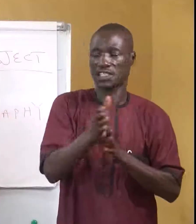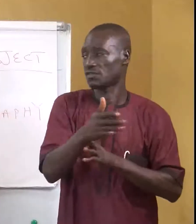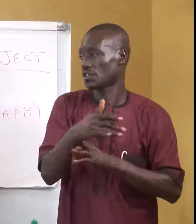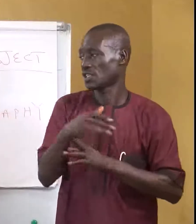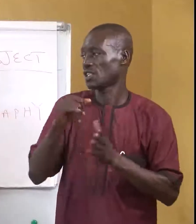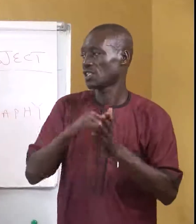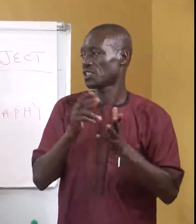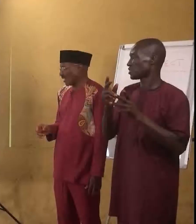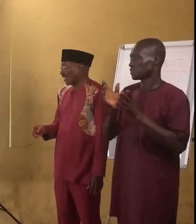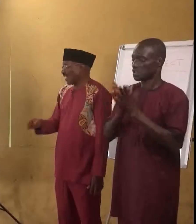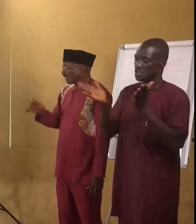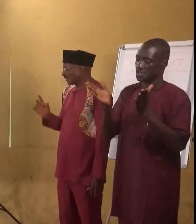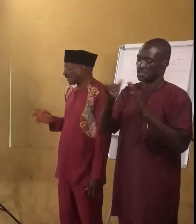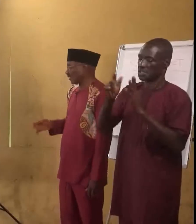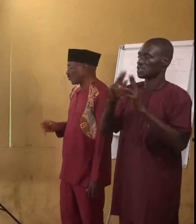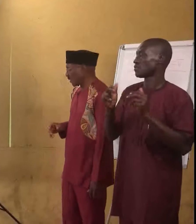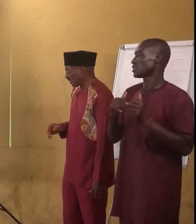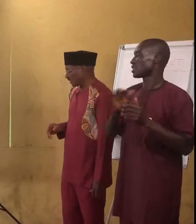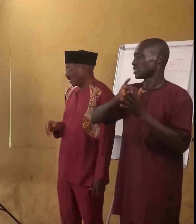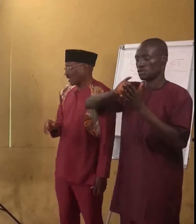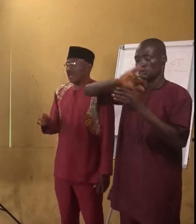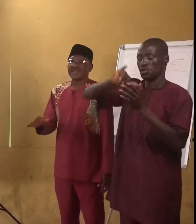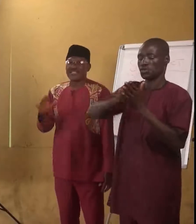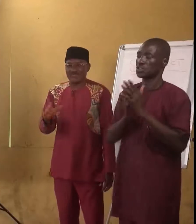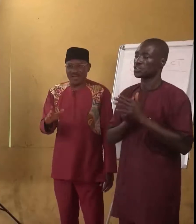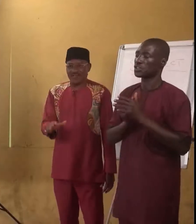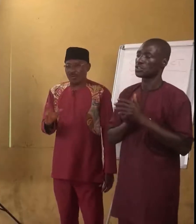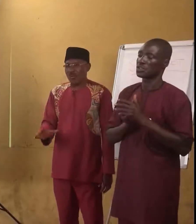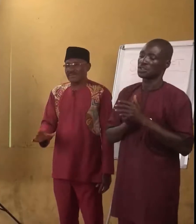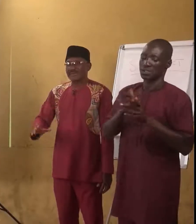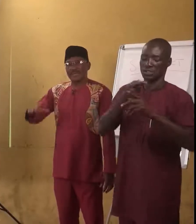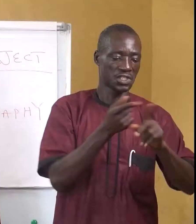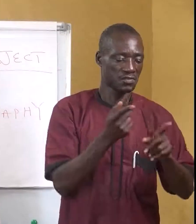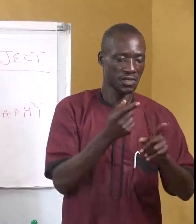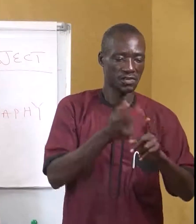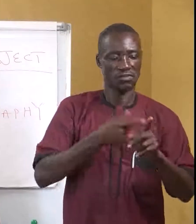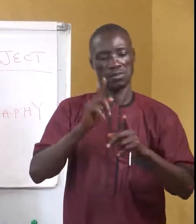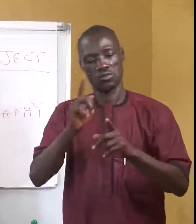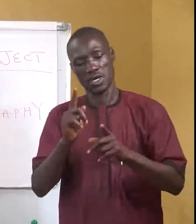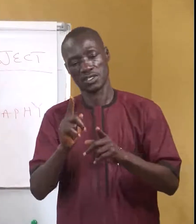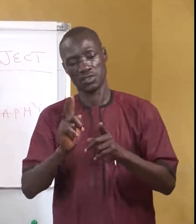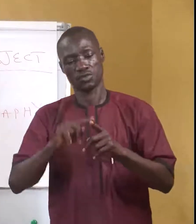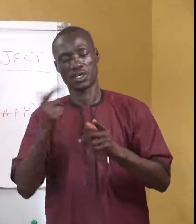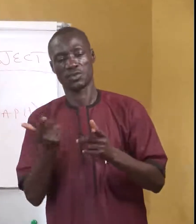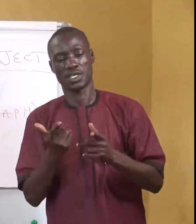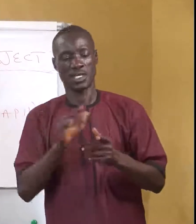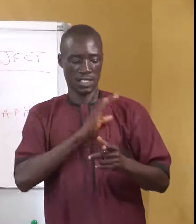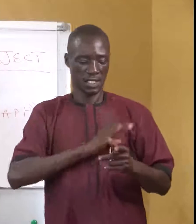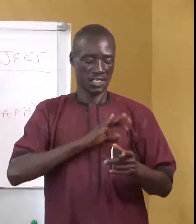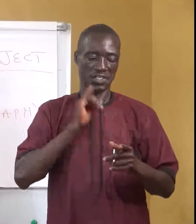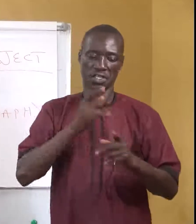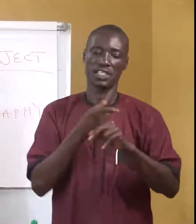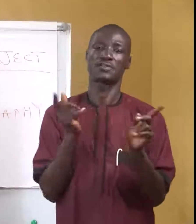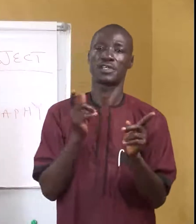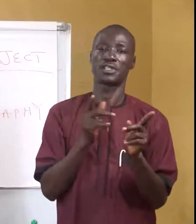with that kind of settlement. And these settlements differ from one settlement, the attribute different from